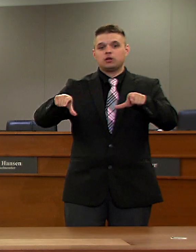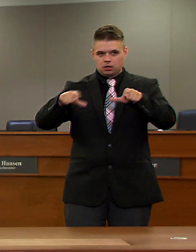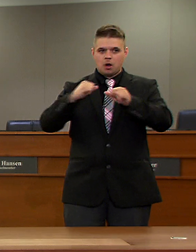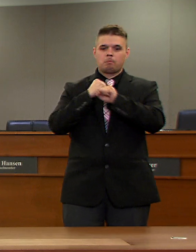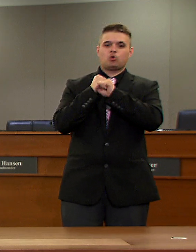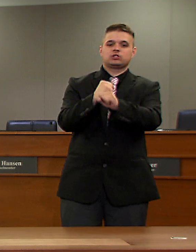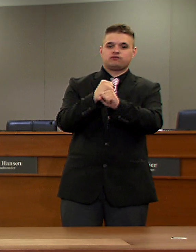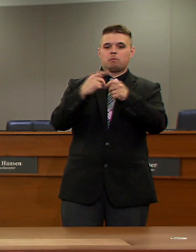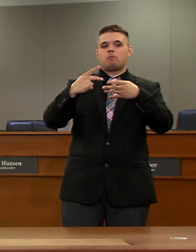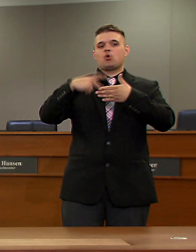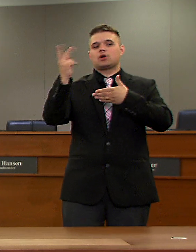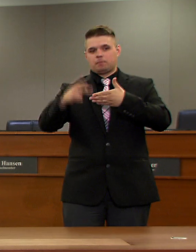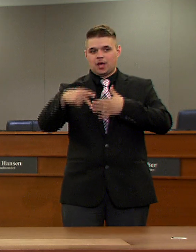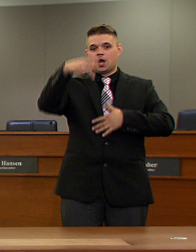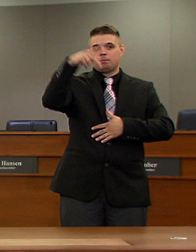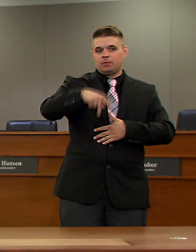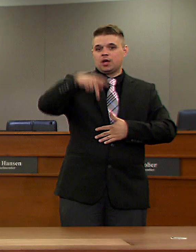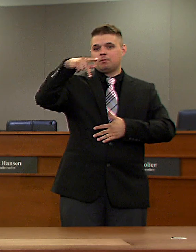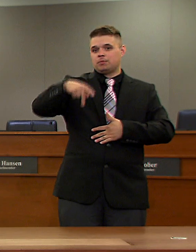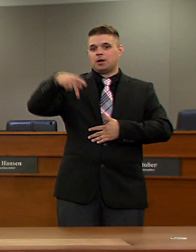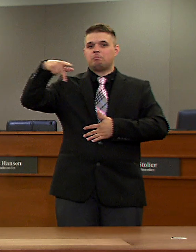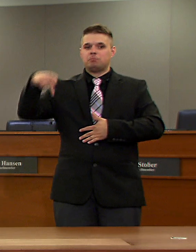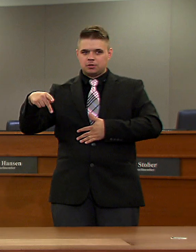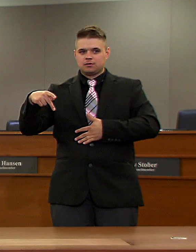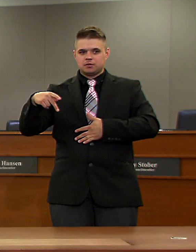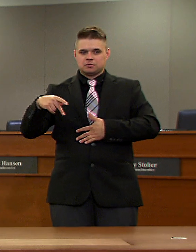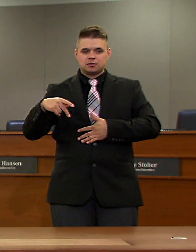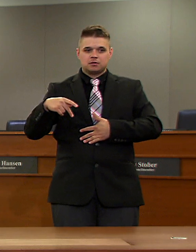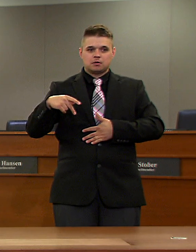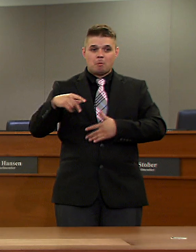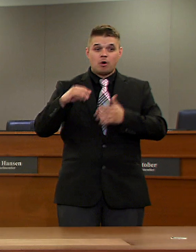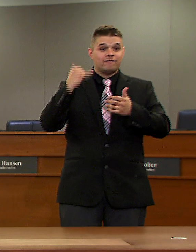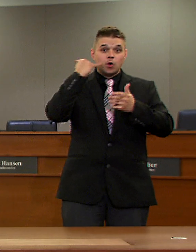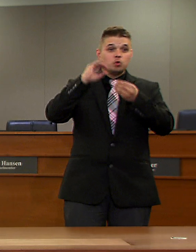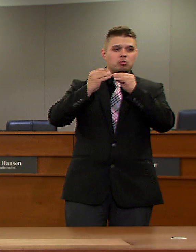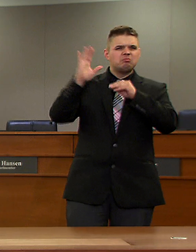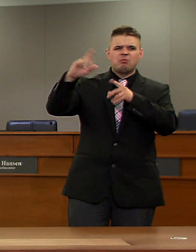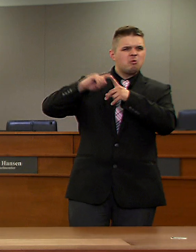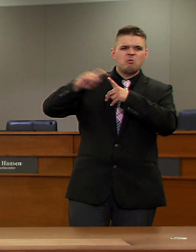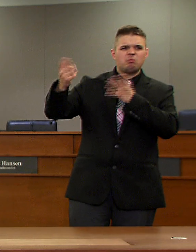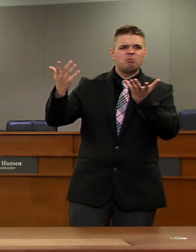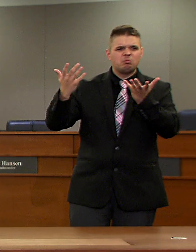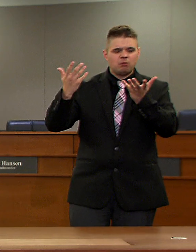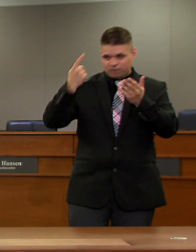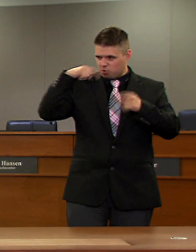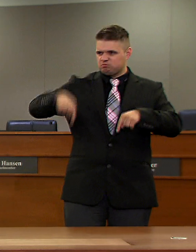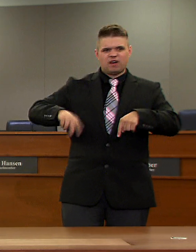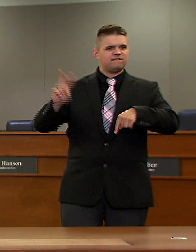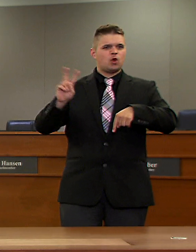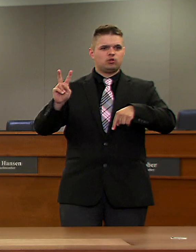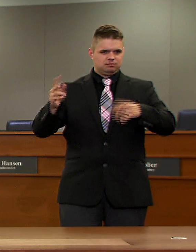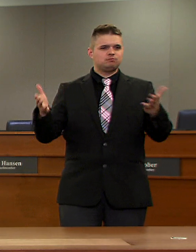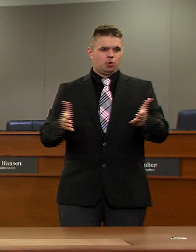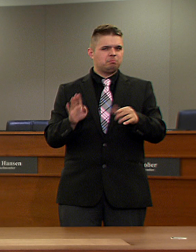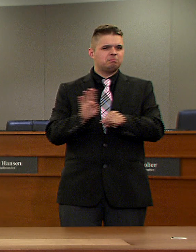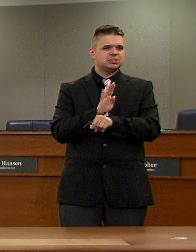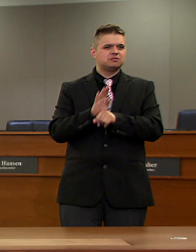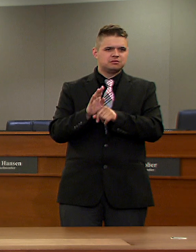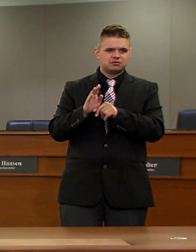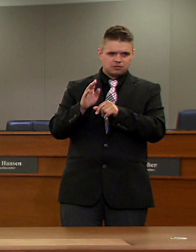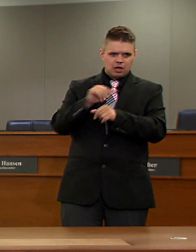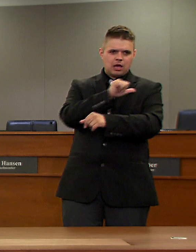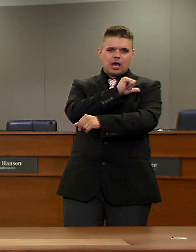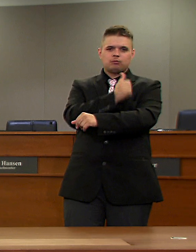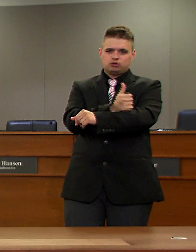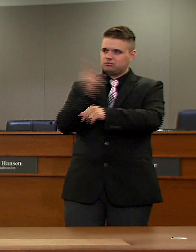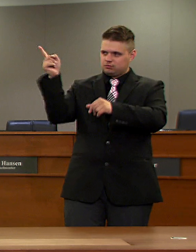Program, PPP, and the phone number for the local Vancouver Small Business Administration office is